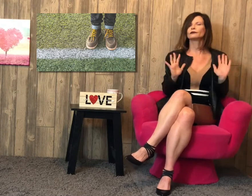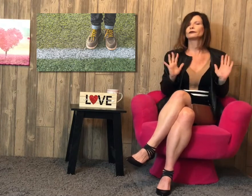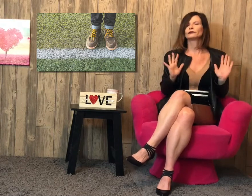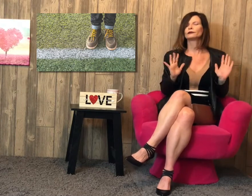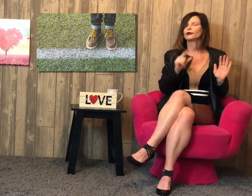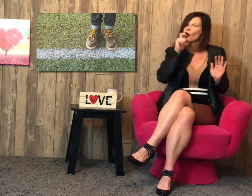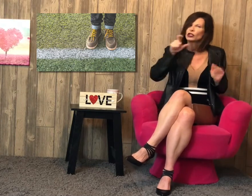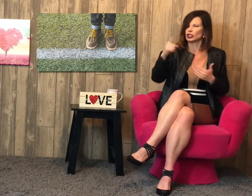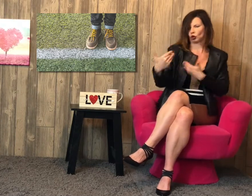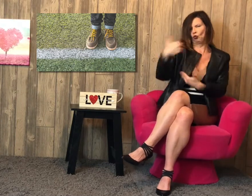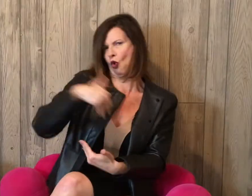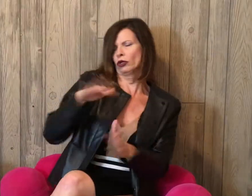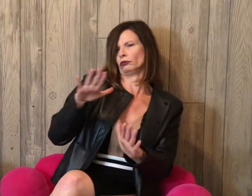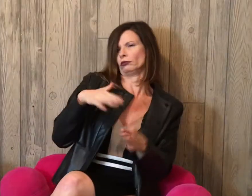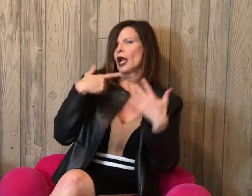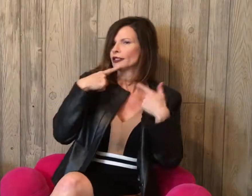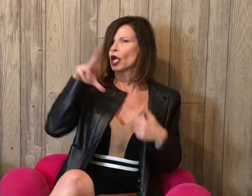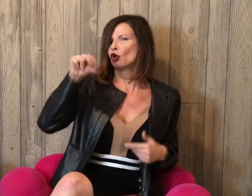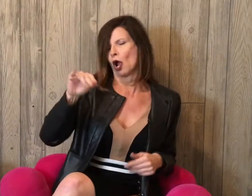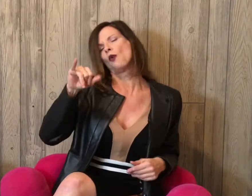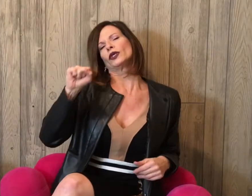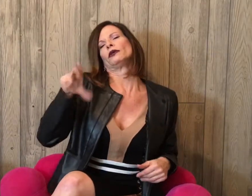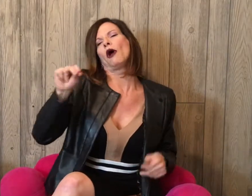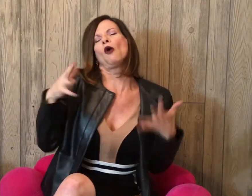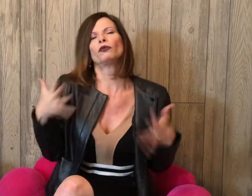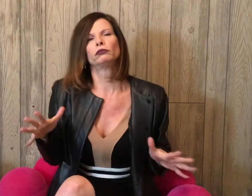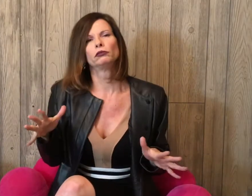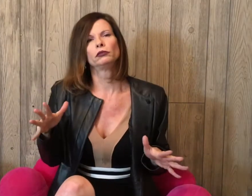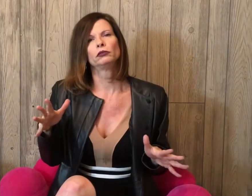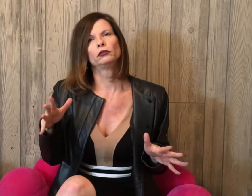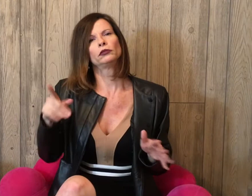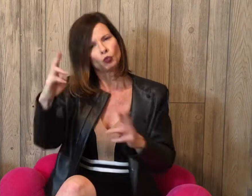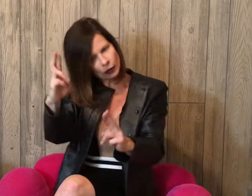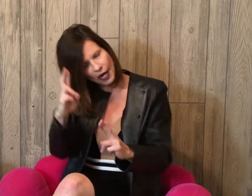cross that line. No is no, respect my wishes.